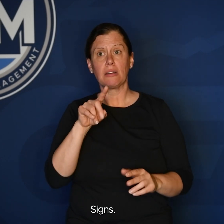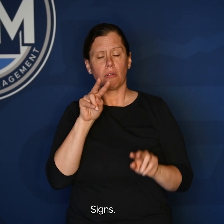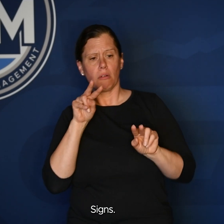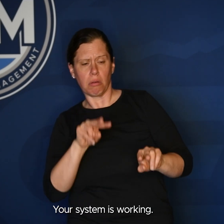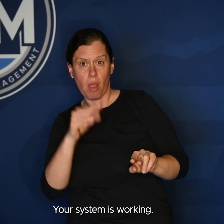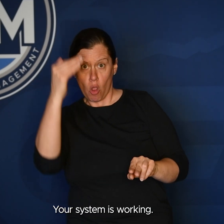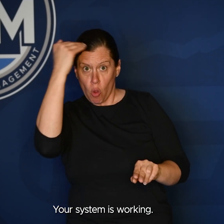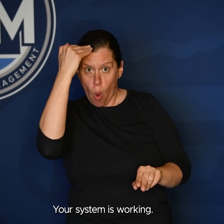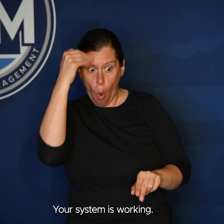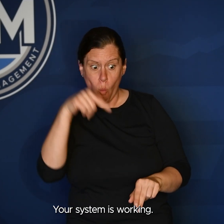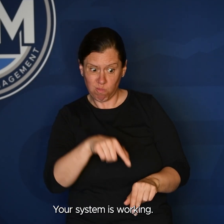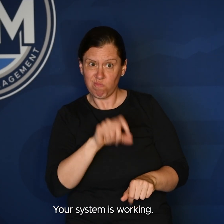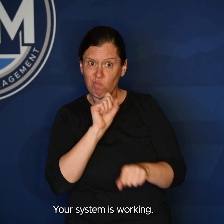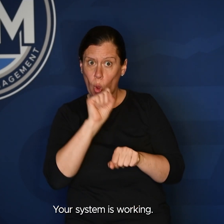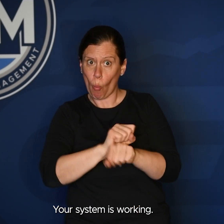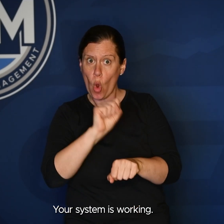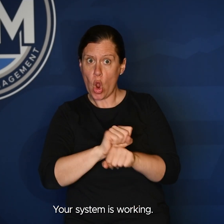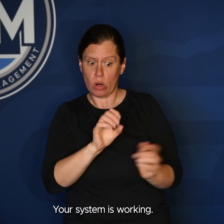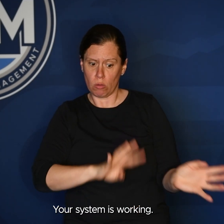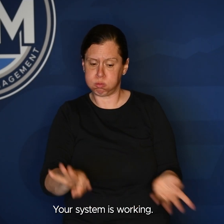Signs your system is working.